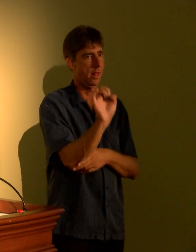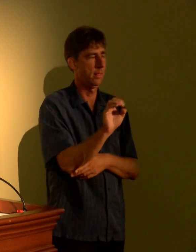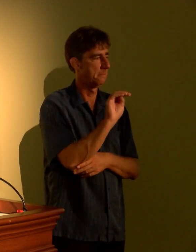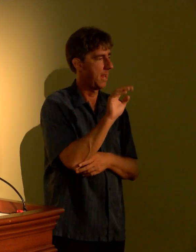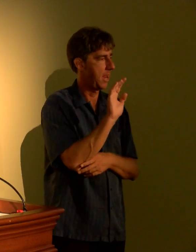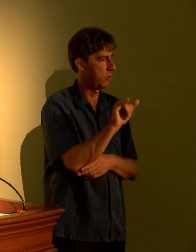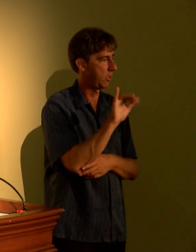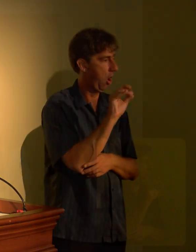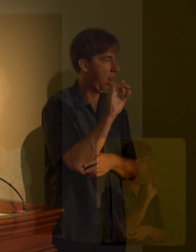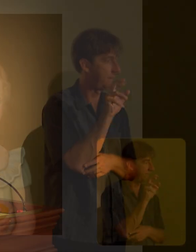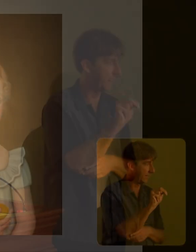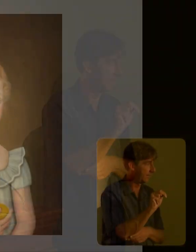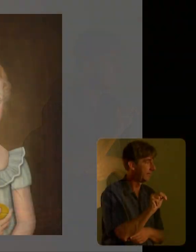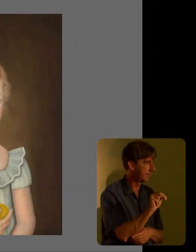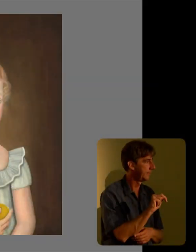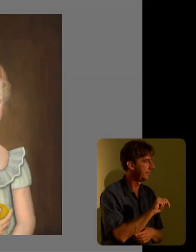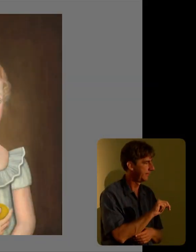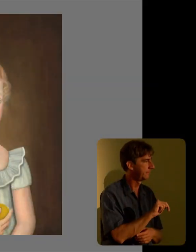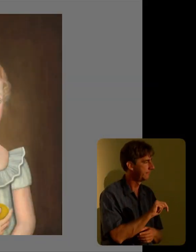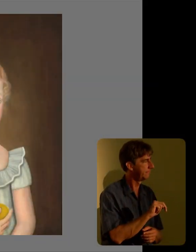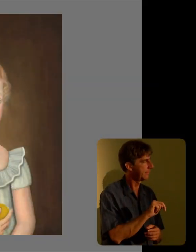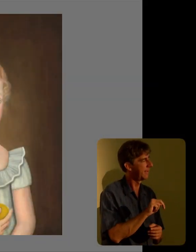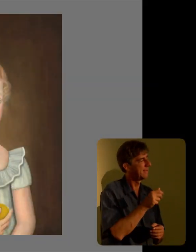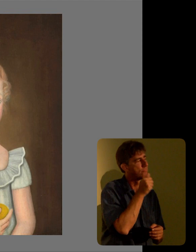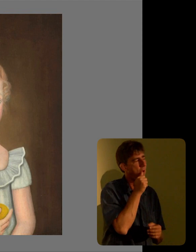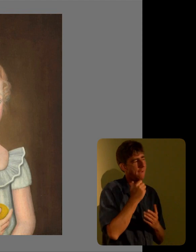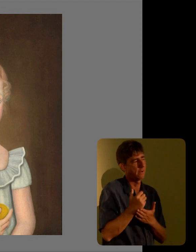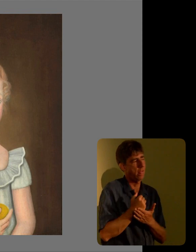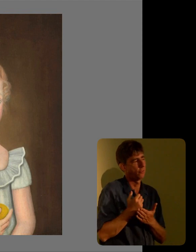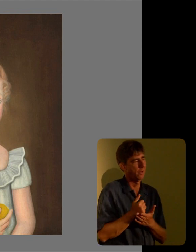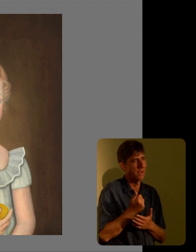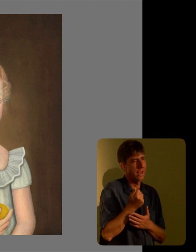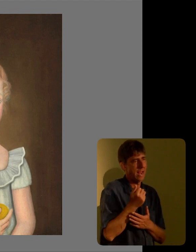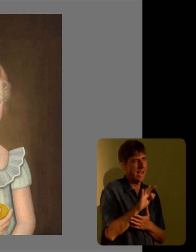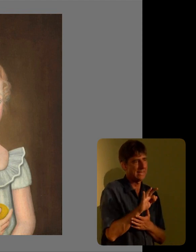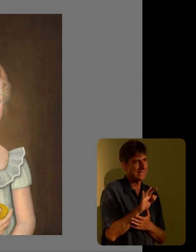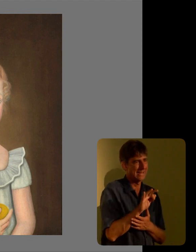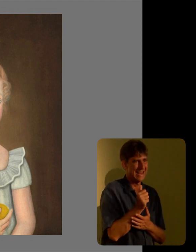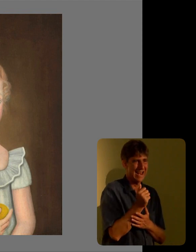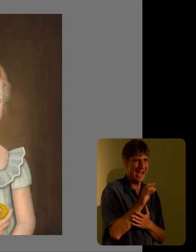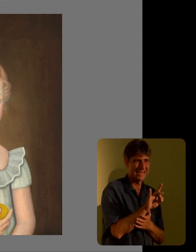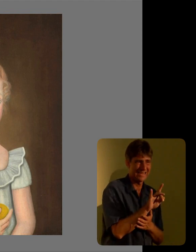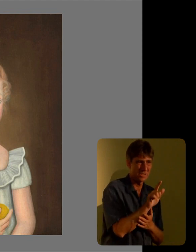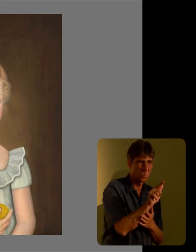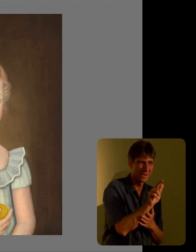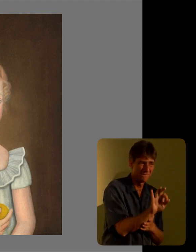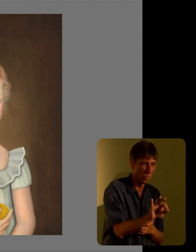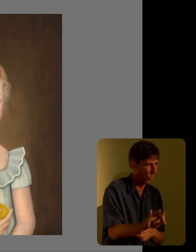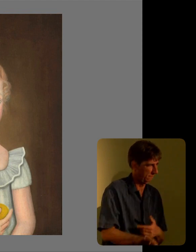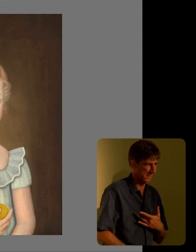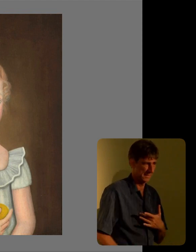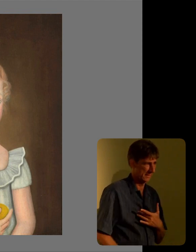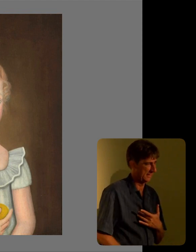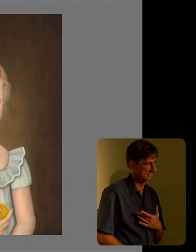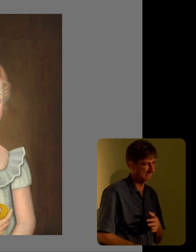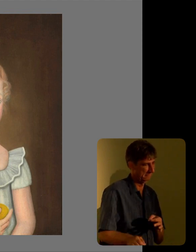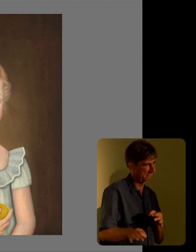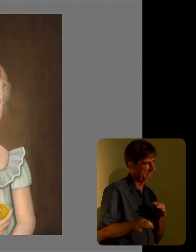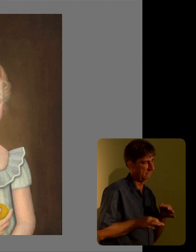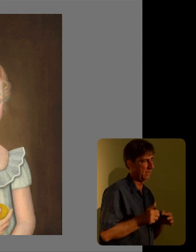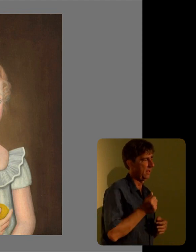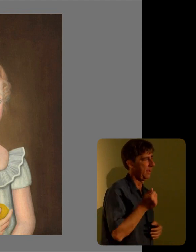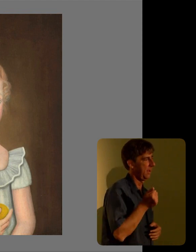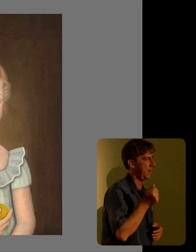private collection. It was originally dated 1824, but I think it's much closer to 1810. And if you look at it in